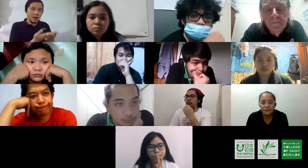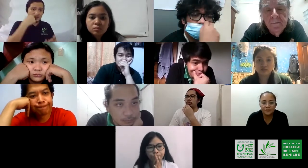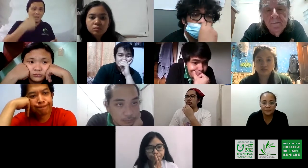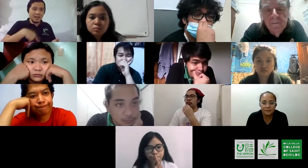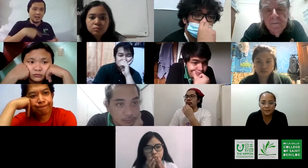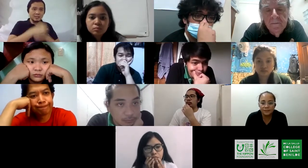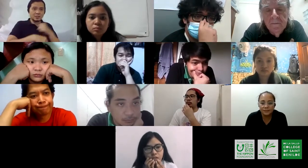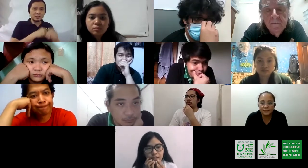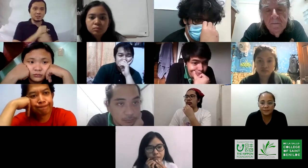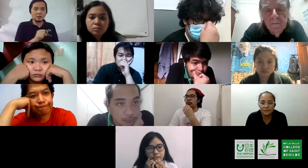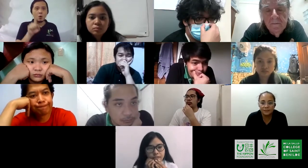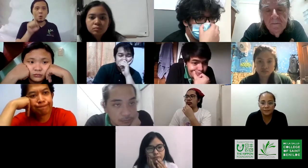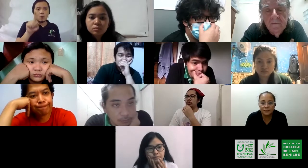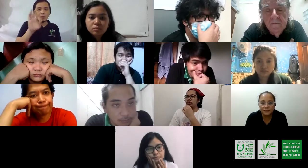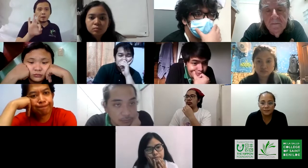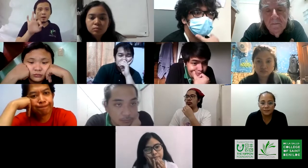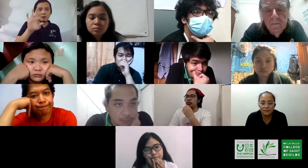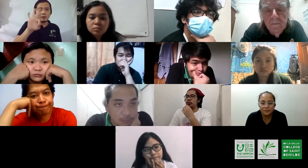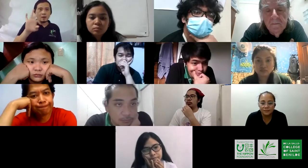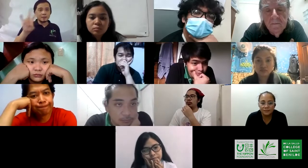And they taught 4 people, deaf people.